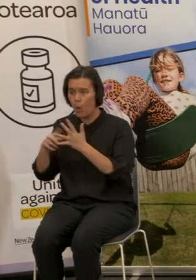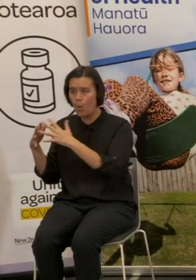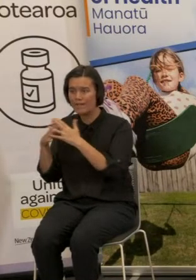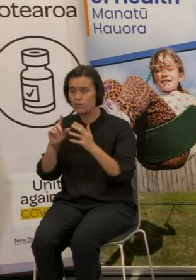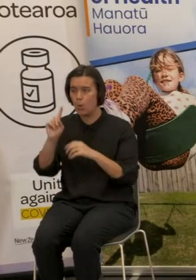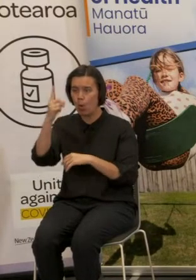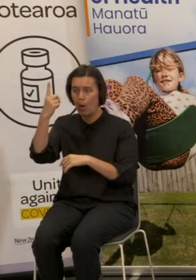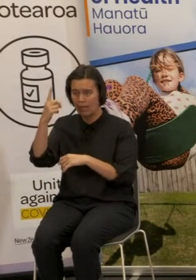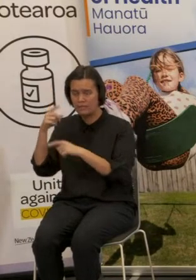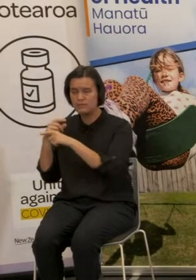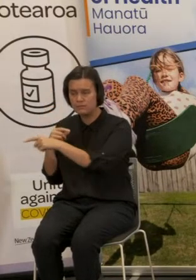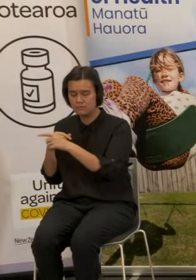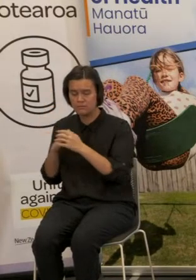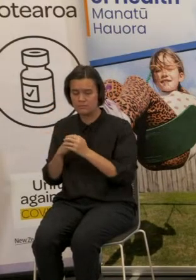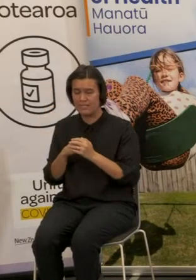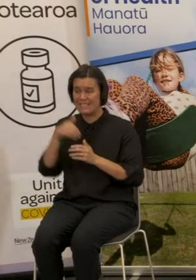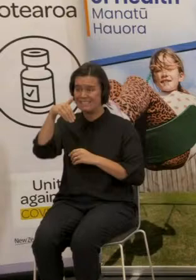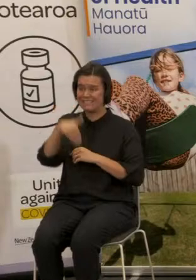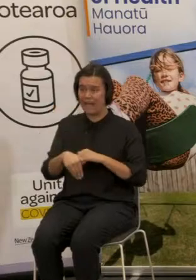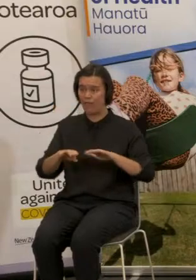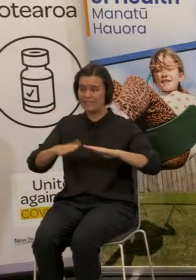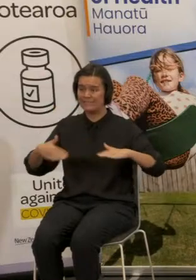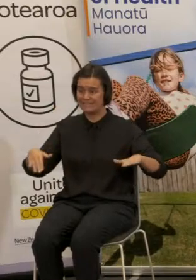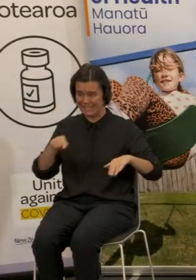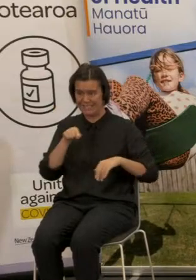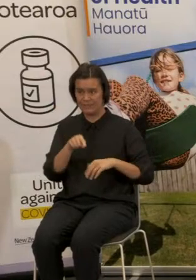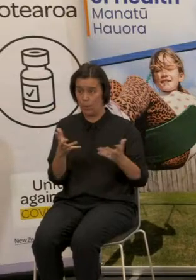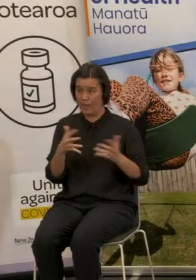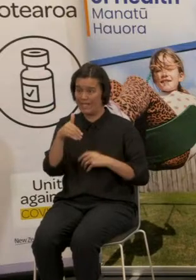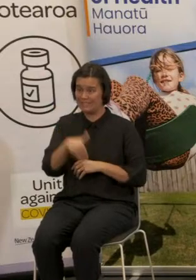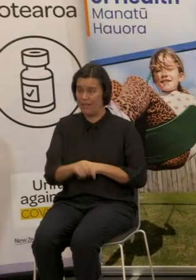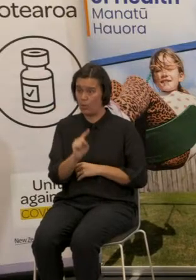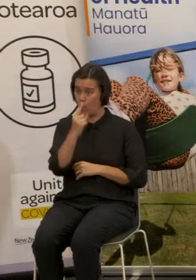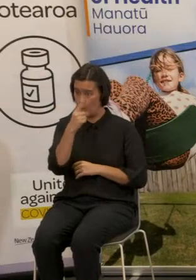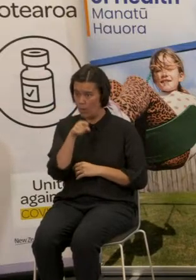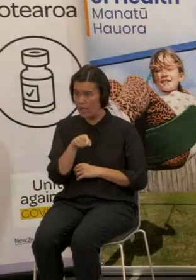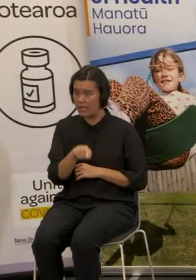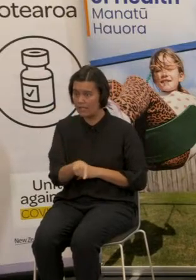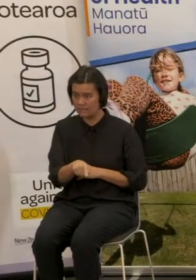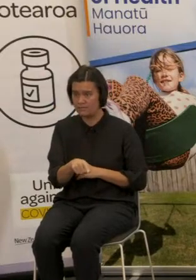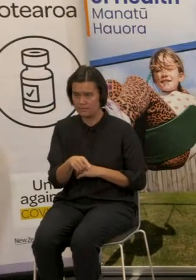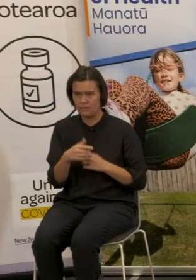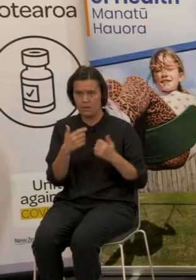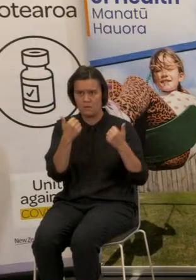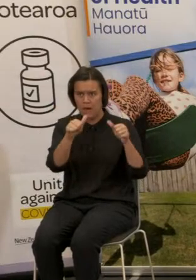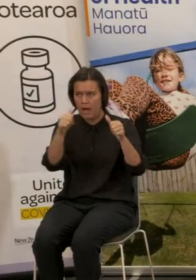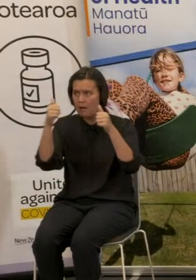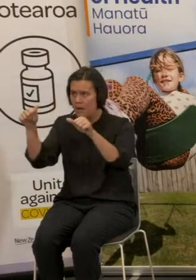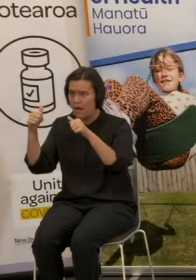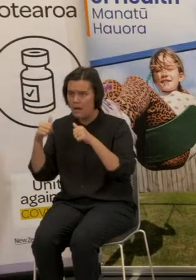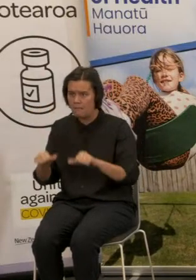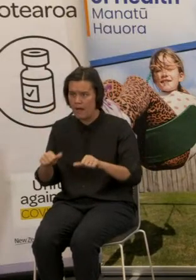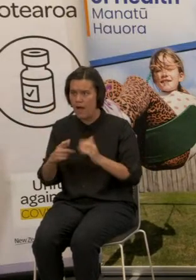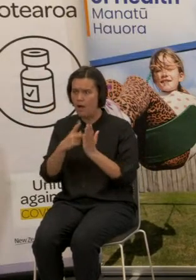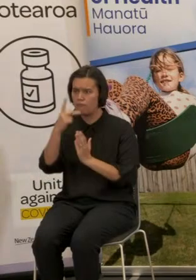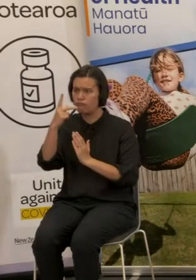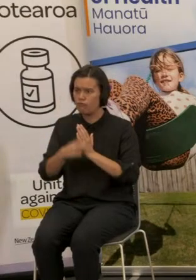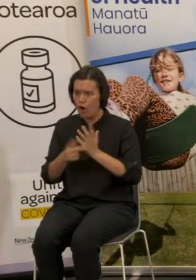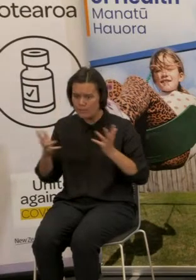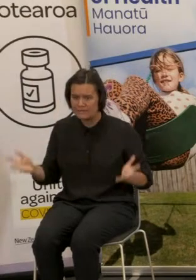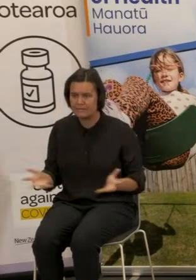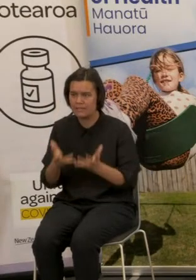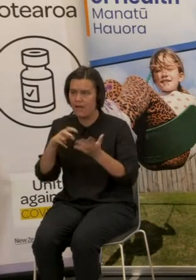South Seas and Otara. They are just absolutely smashing their targets. We're going to have a record number of Pacific vaccinated across the